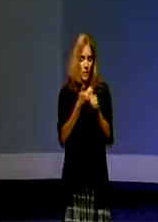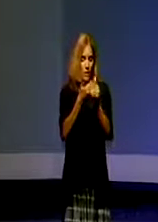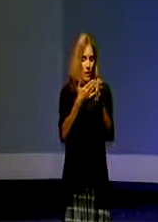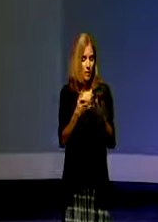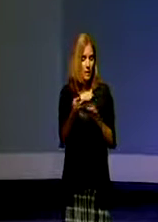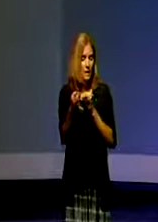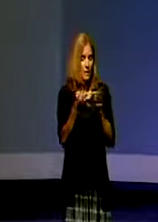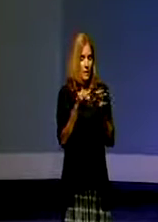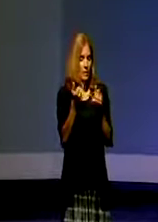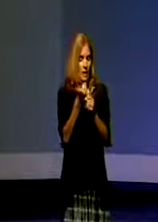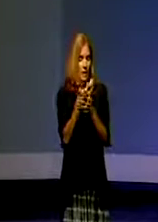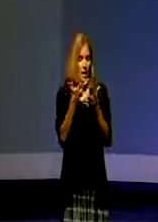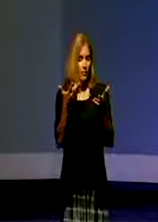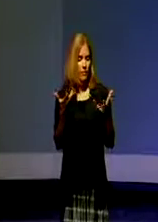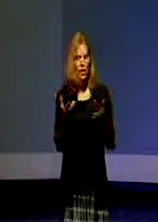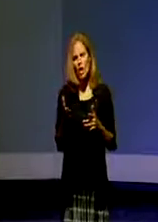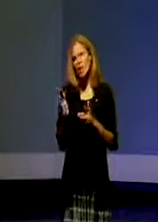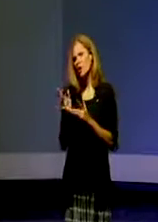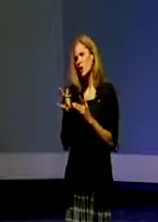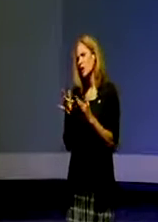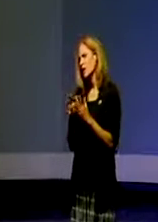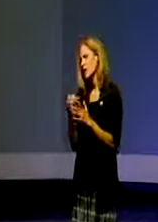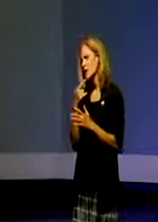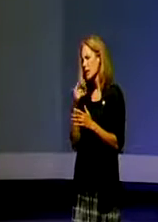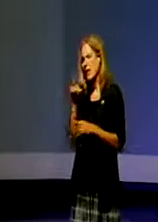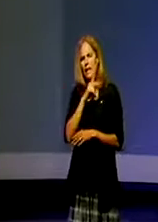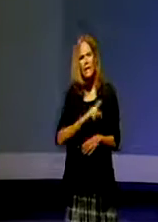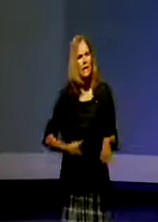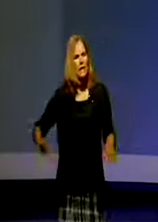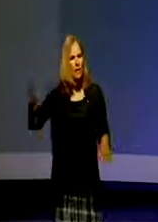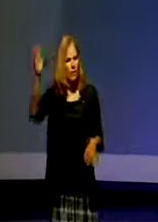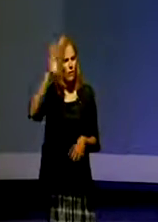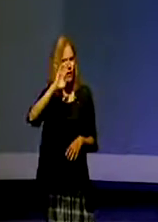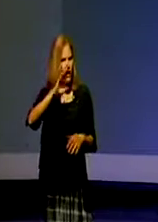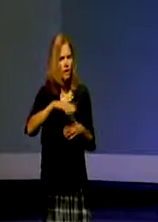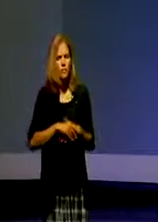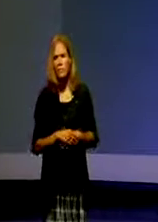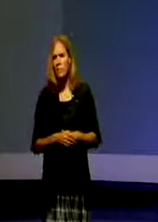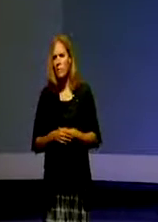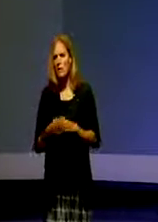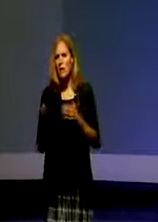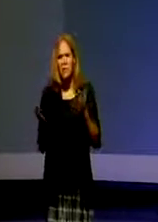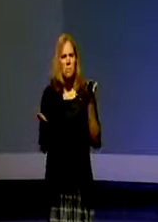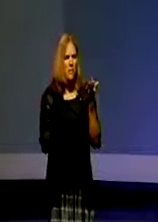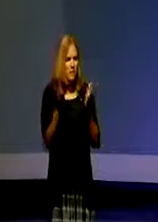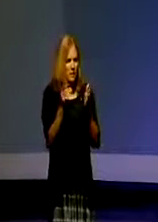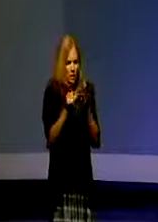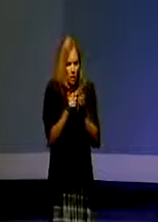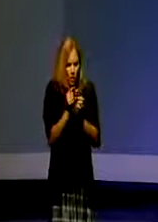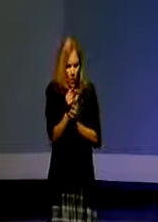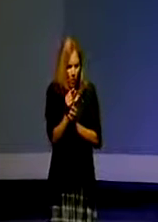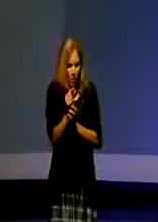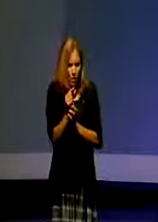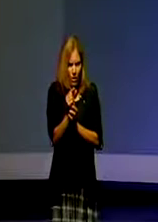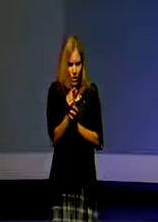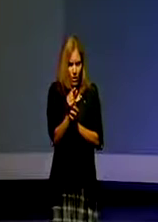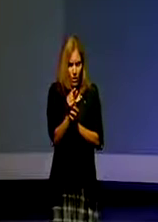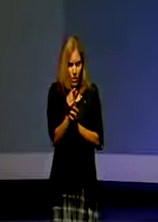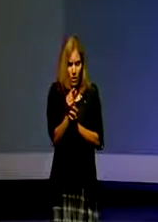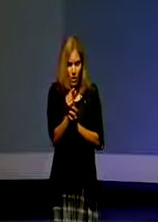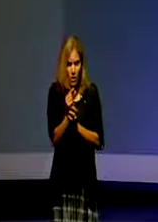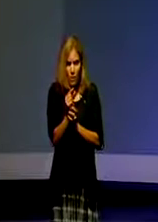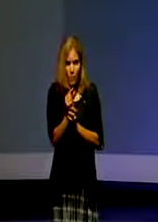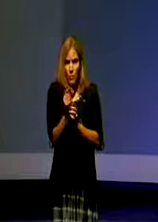everything. So Jesus here is saying the kingdom of God may have started out small, but it